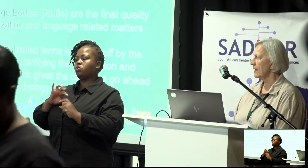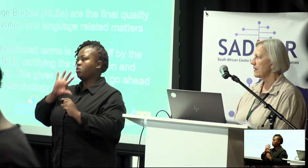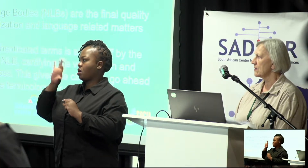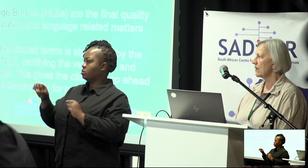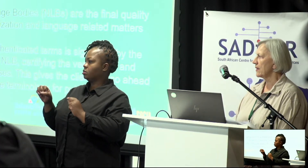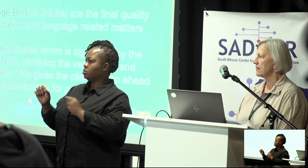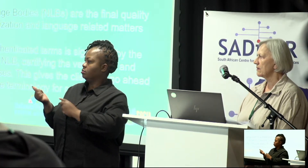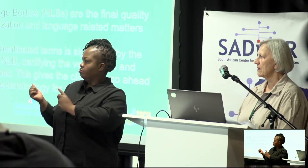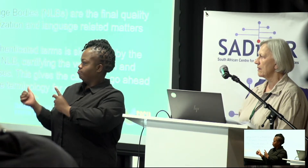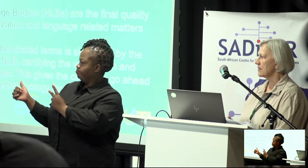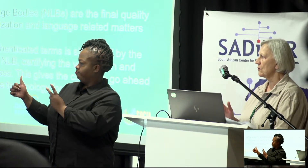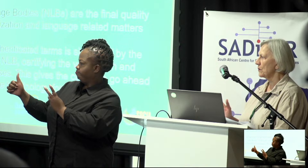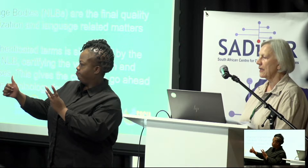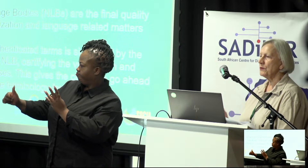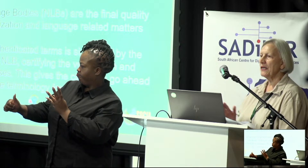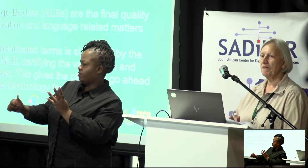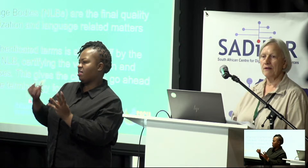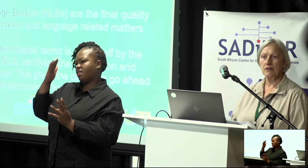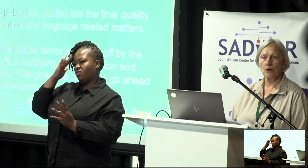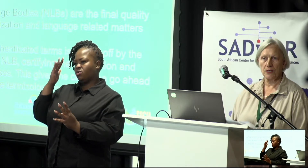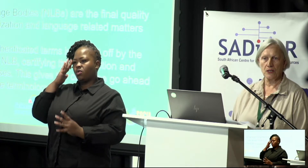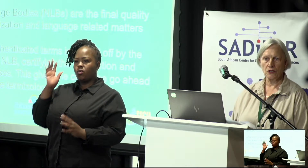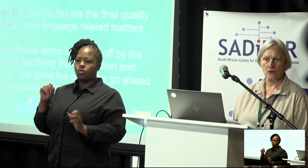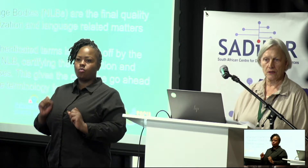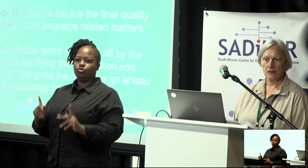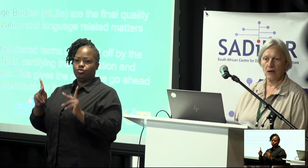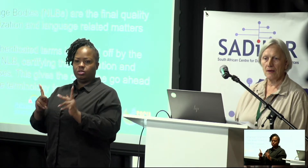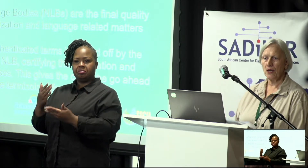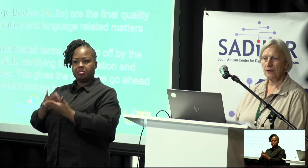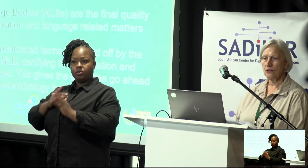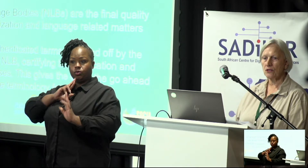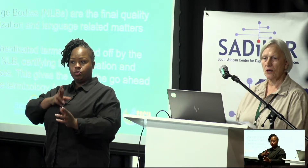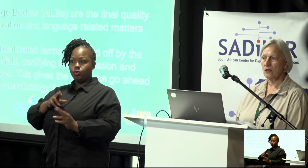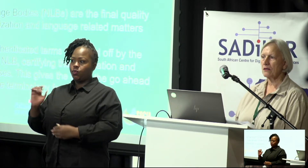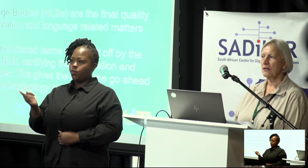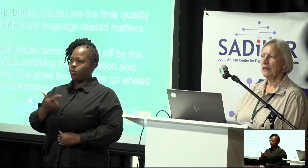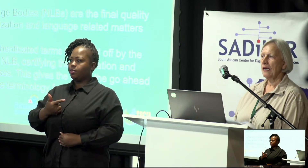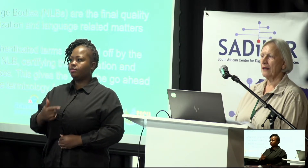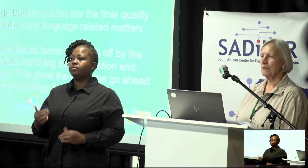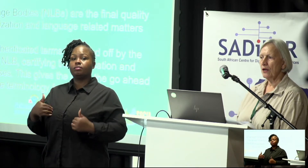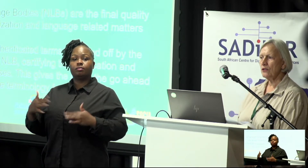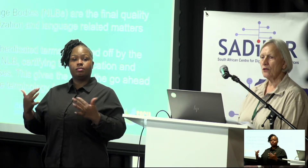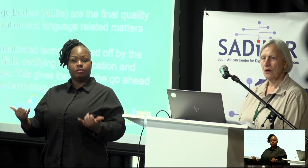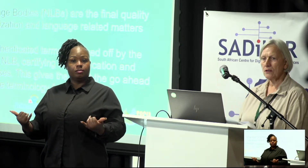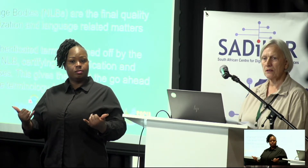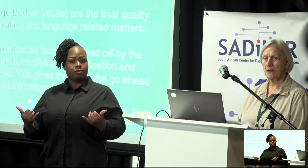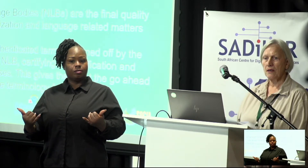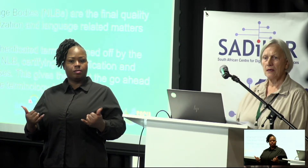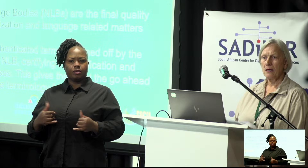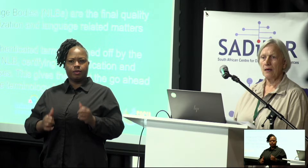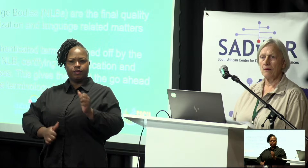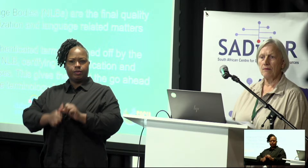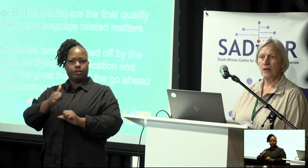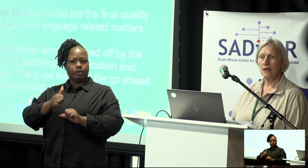along, so that we give everybody a chance. So I'm going to start, and I'm going to